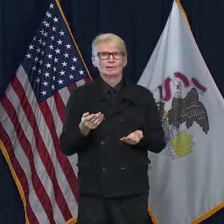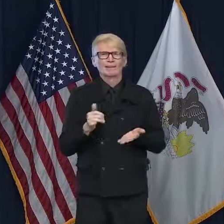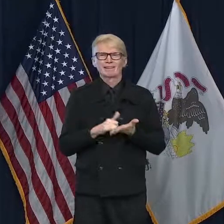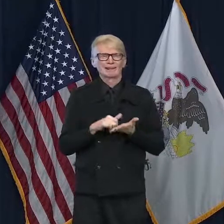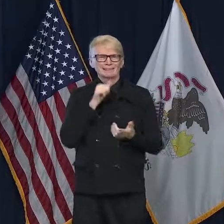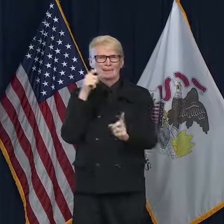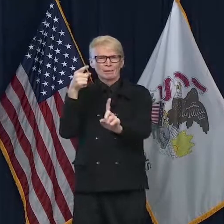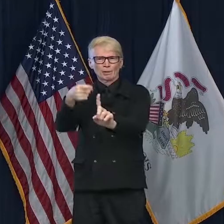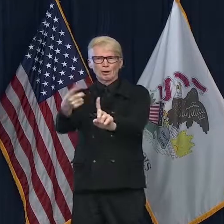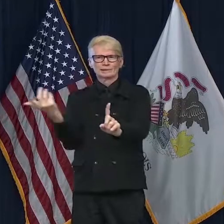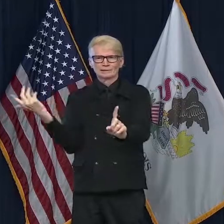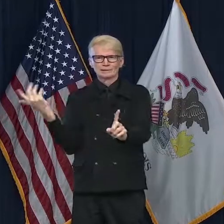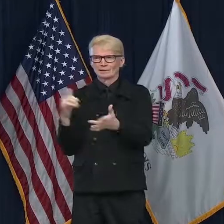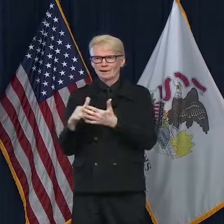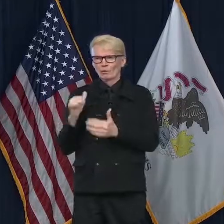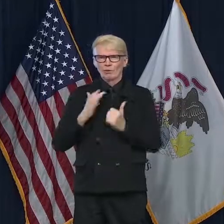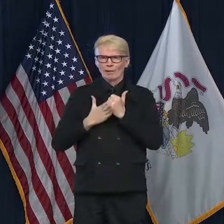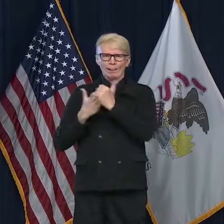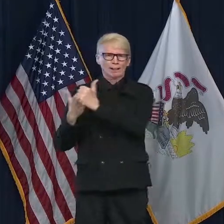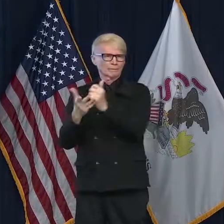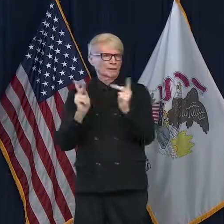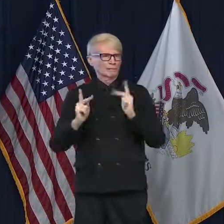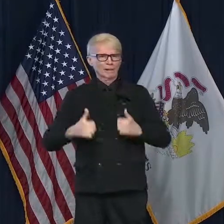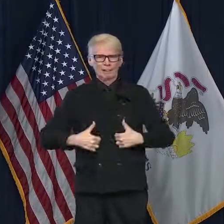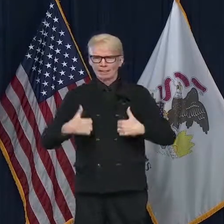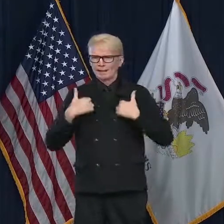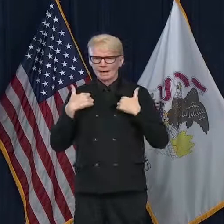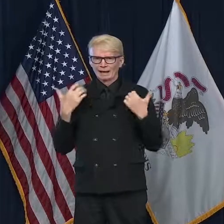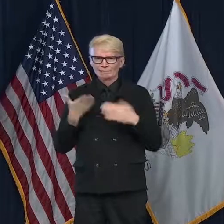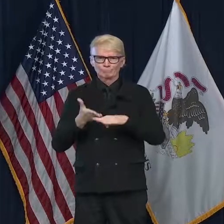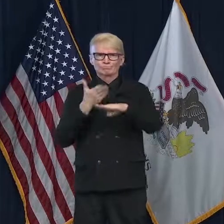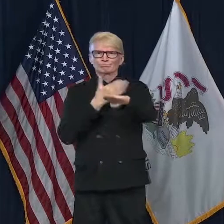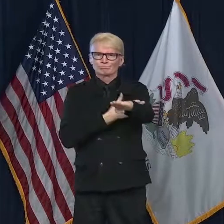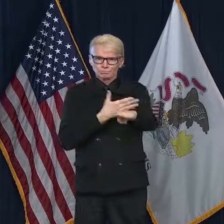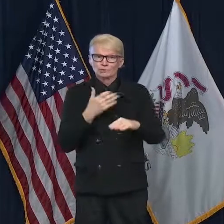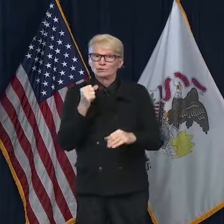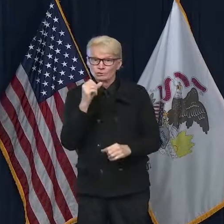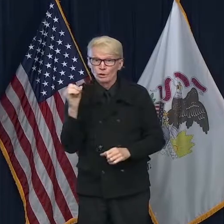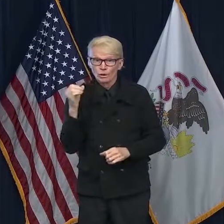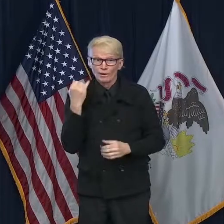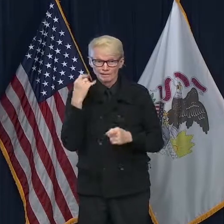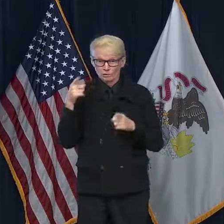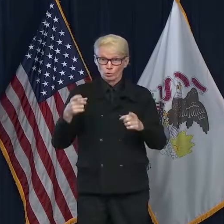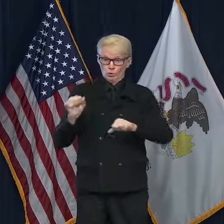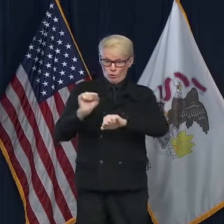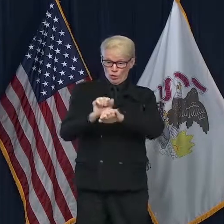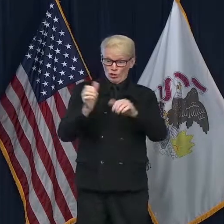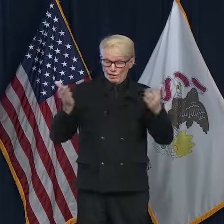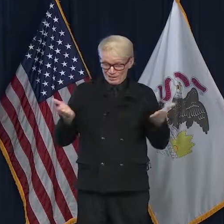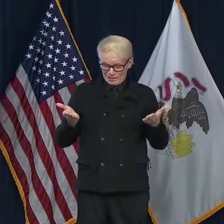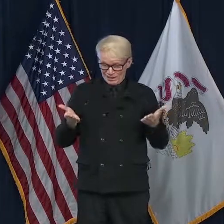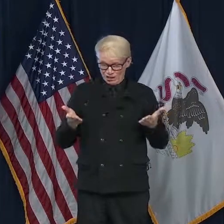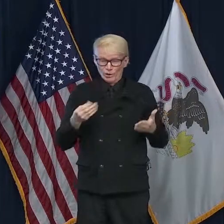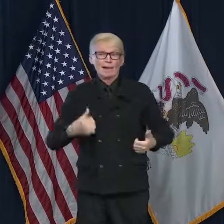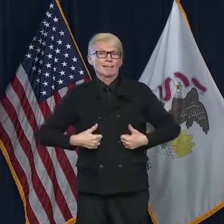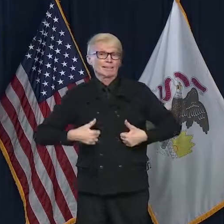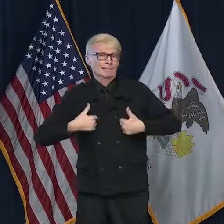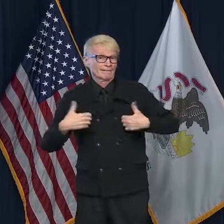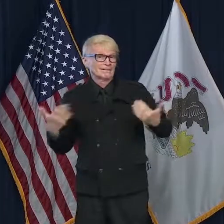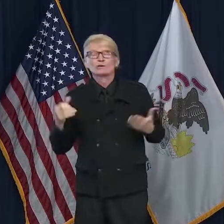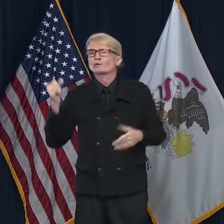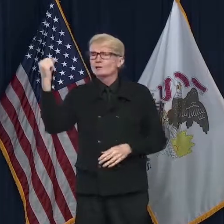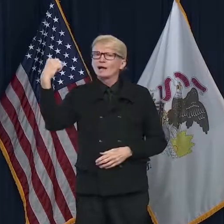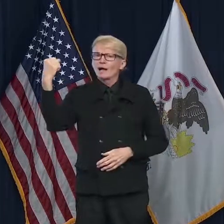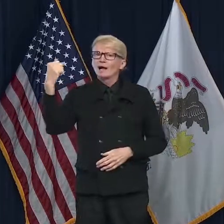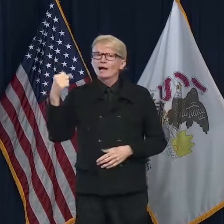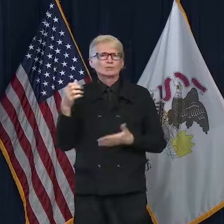and is not going to protect our community. So we are saying that, if you work here, you reside here, yes, you will take advantage